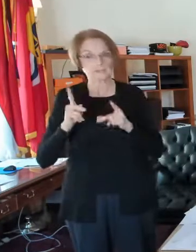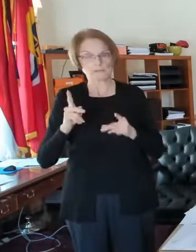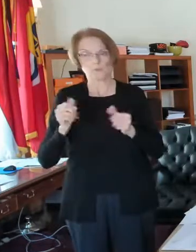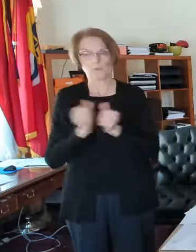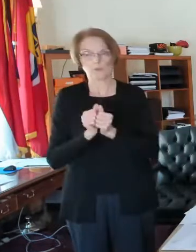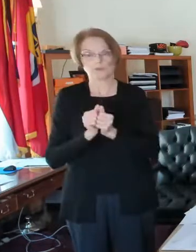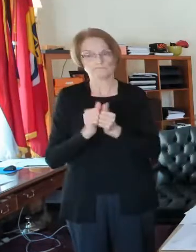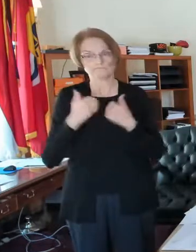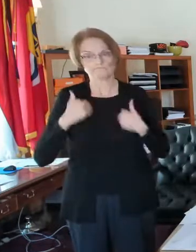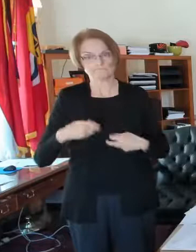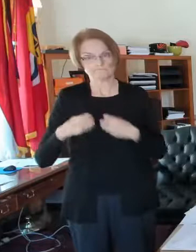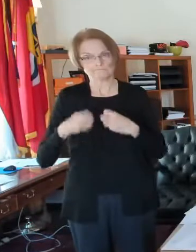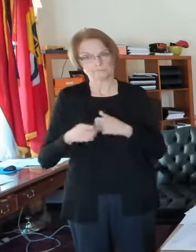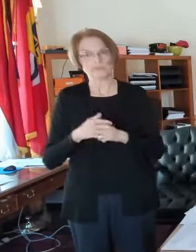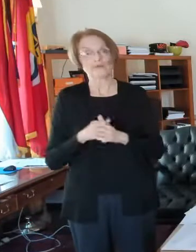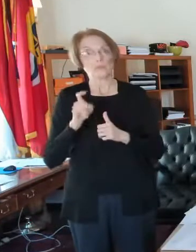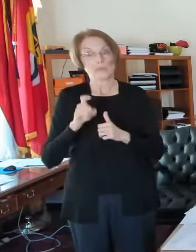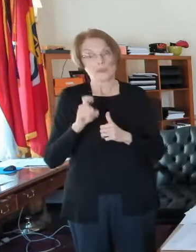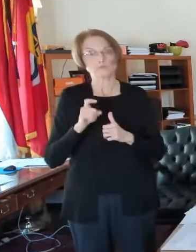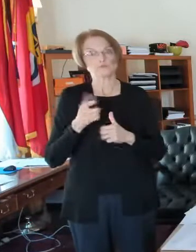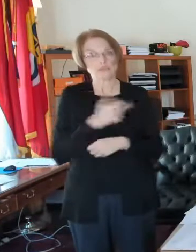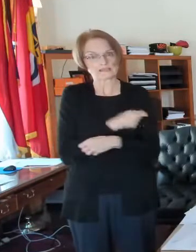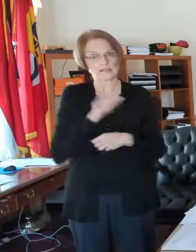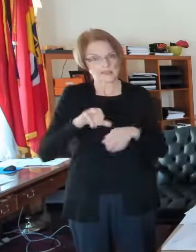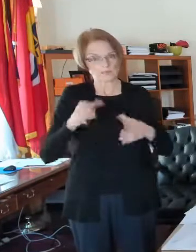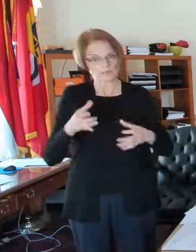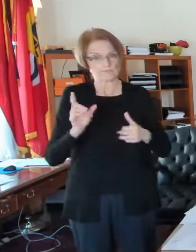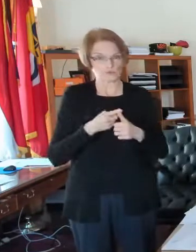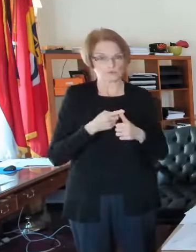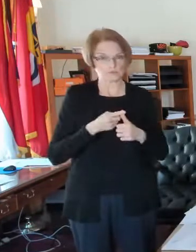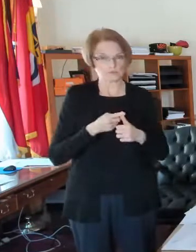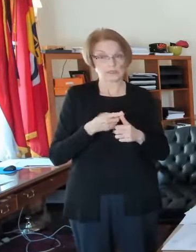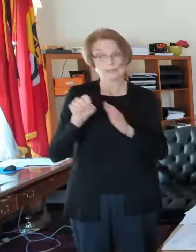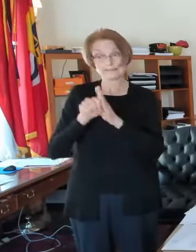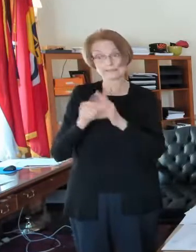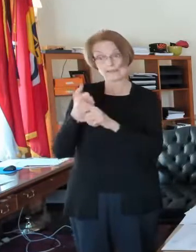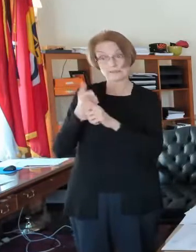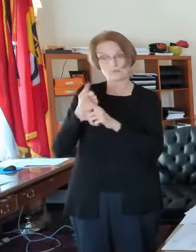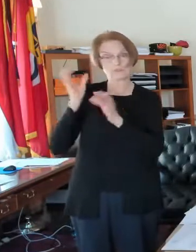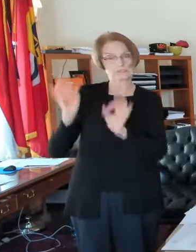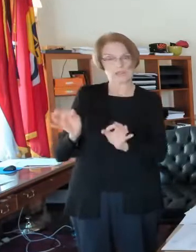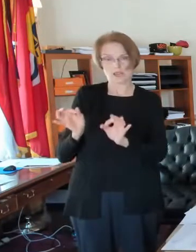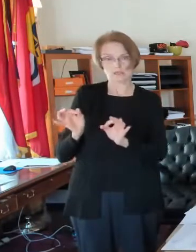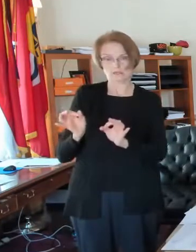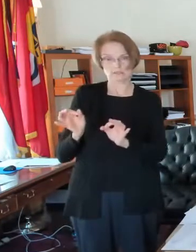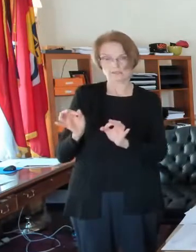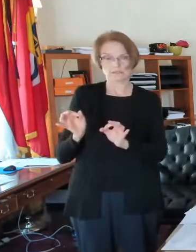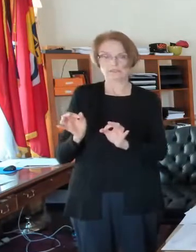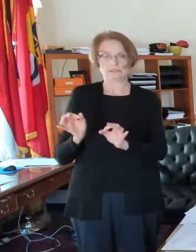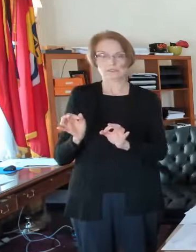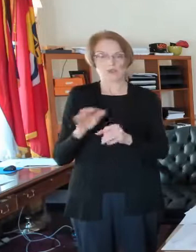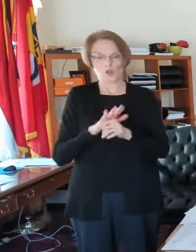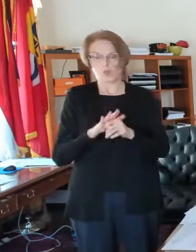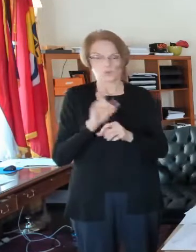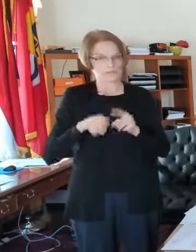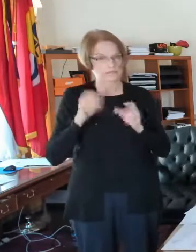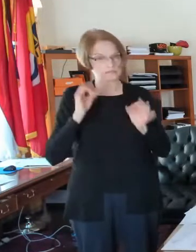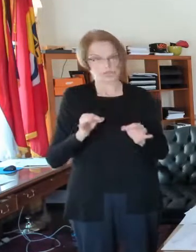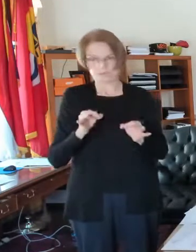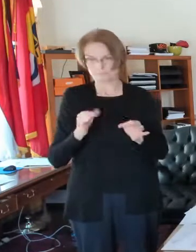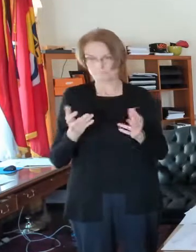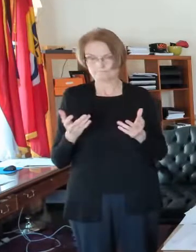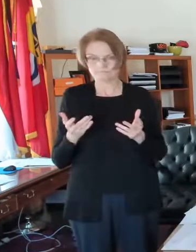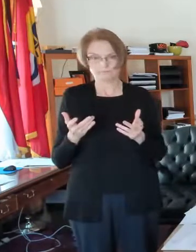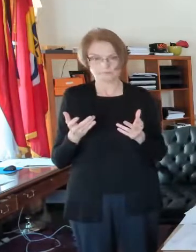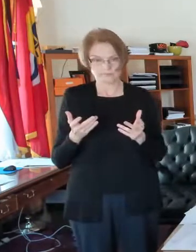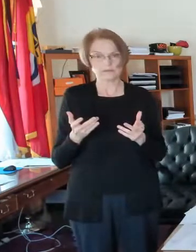more through that population. The state will actually make that determination. It's not something that will be made here at the local level. We get